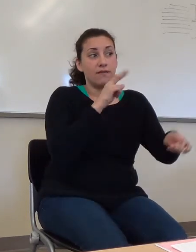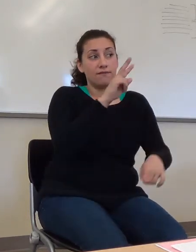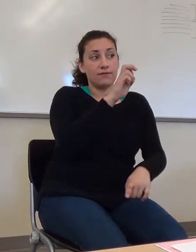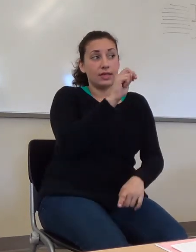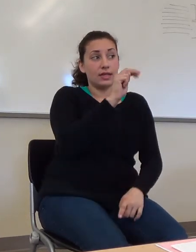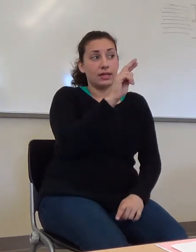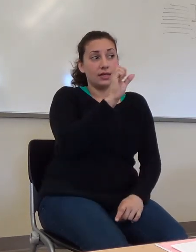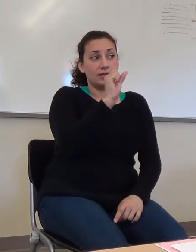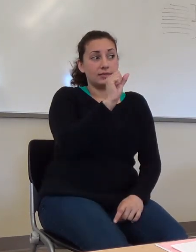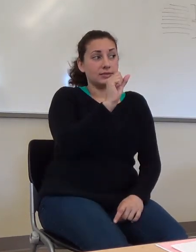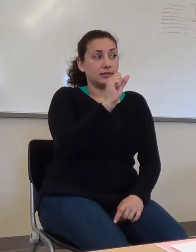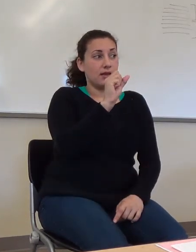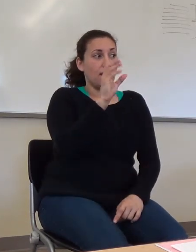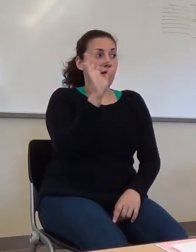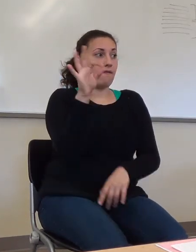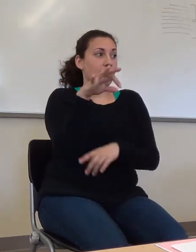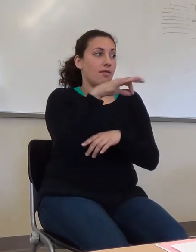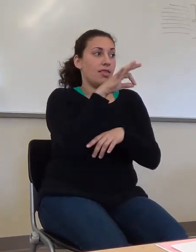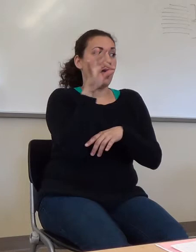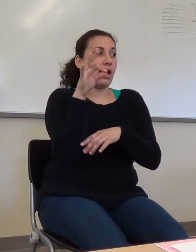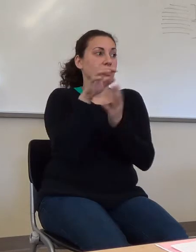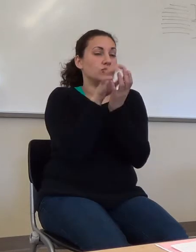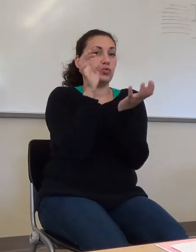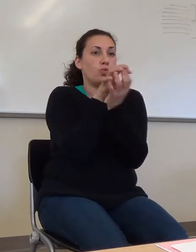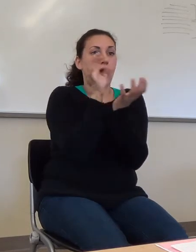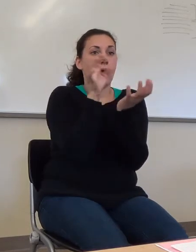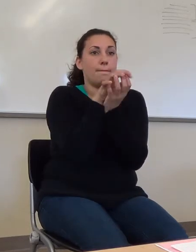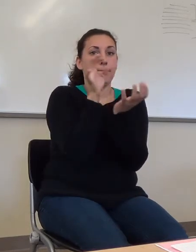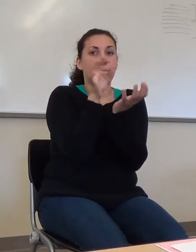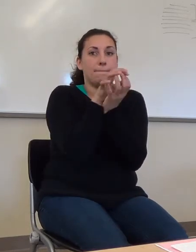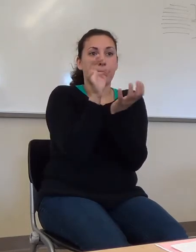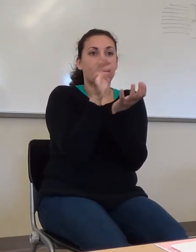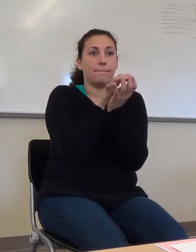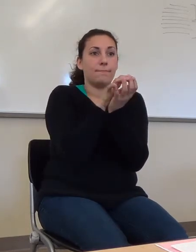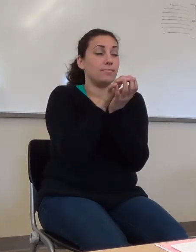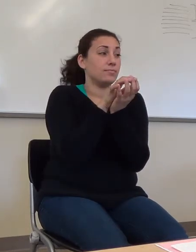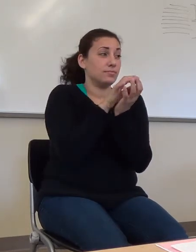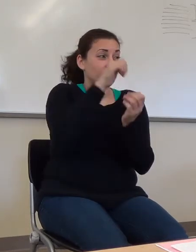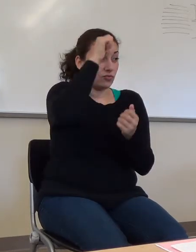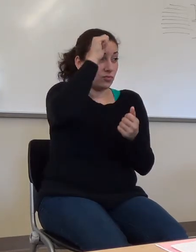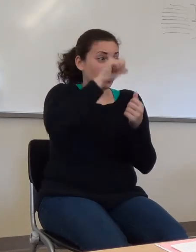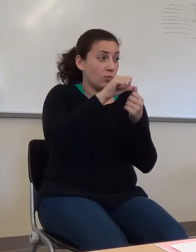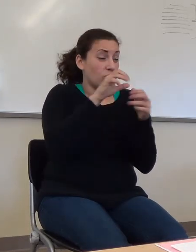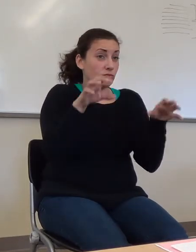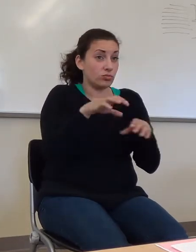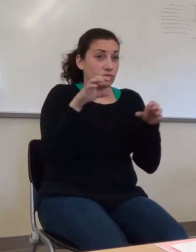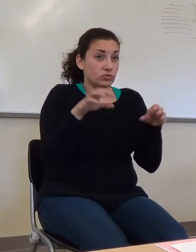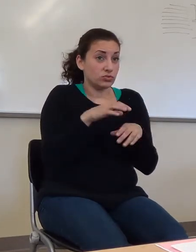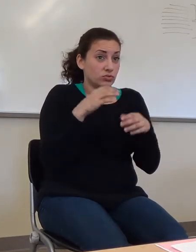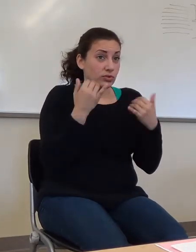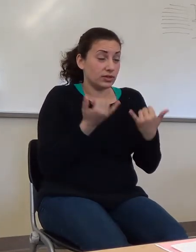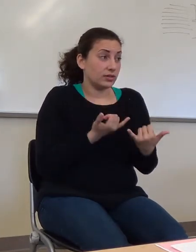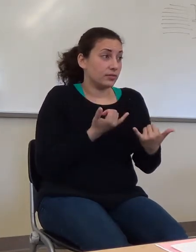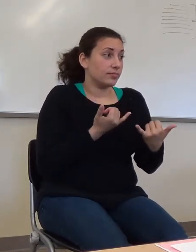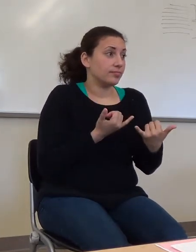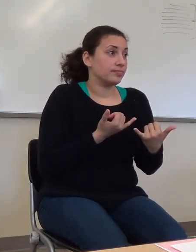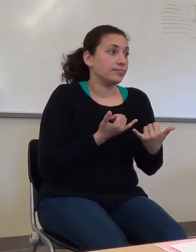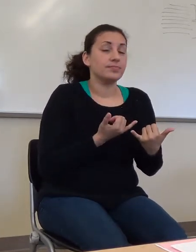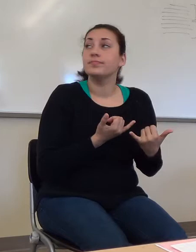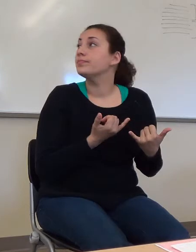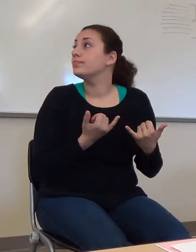The fly trap, okay, yeah. So remember, what we're doing is we're following our